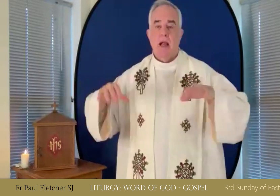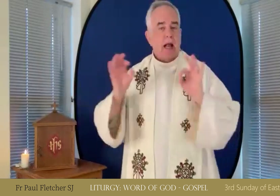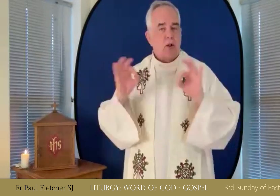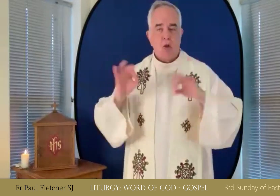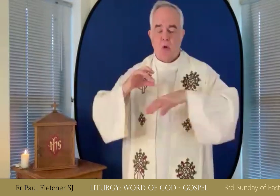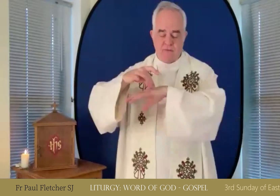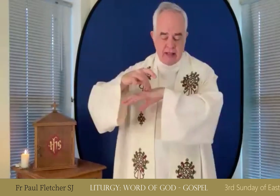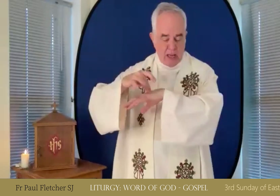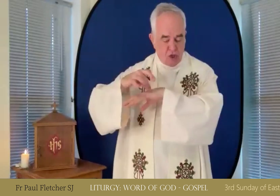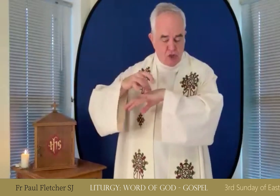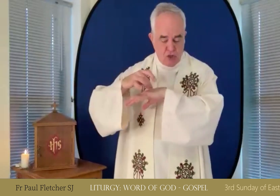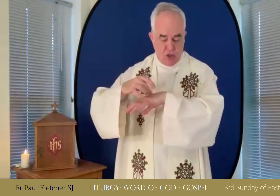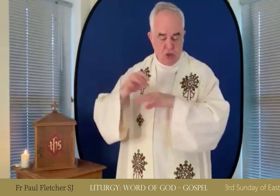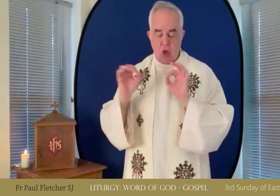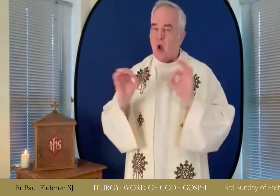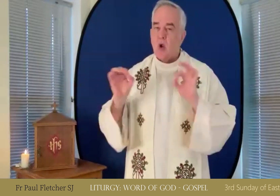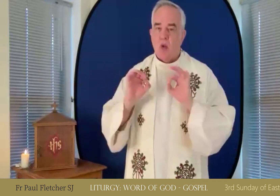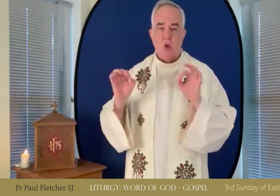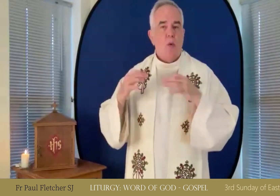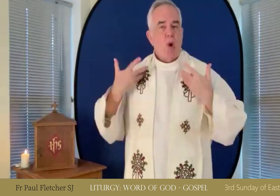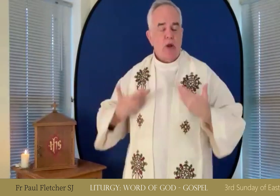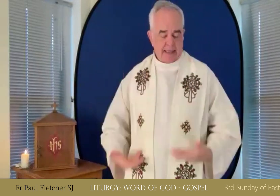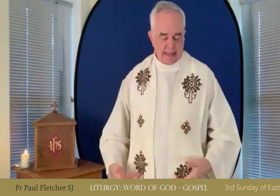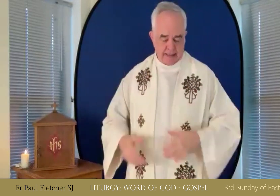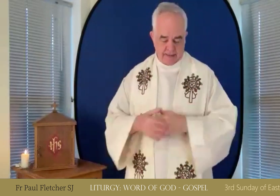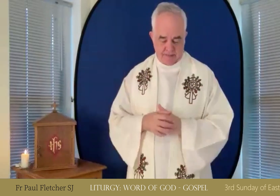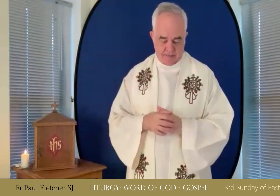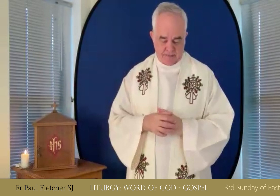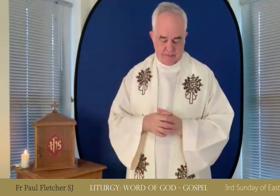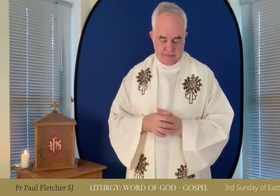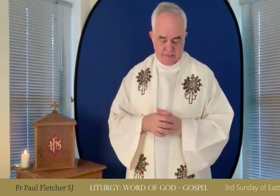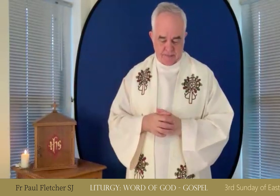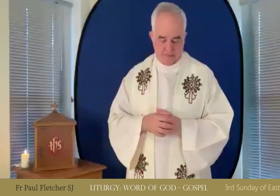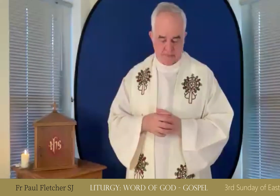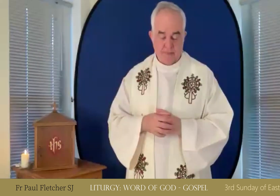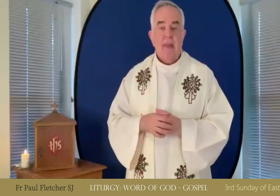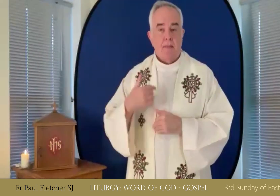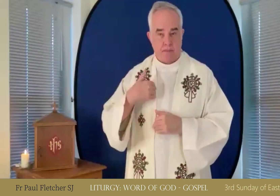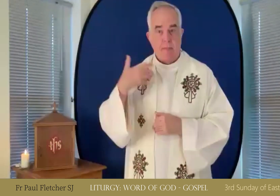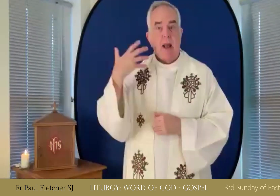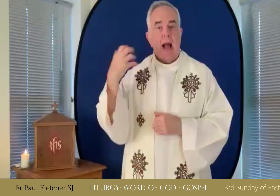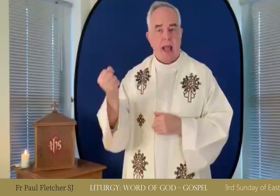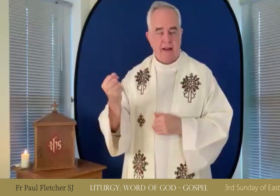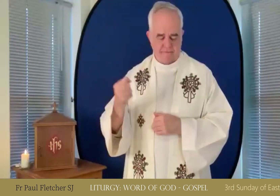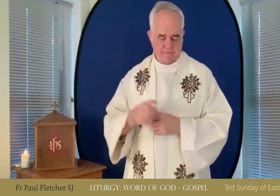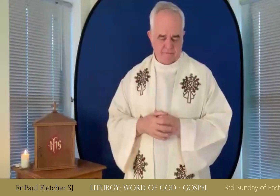Ghosts have no flesh, no body. but I have.